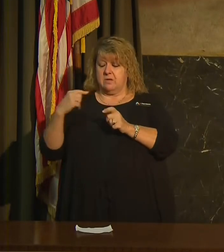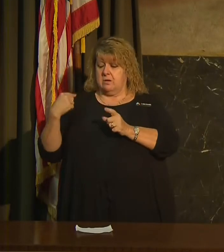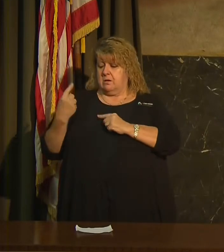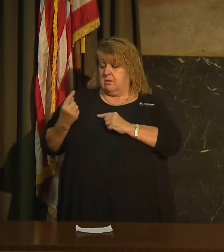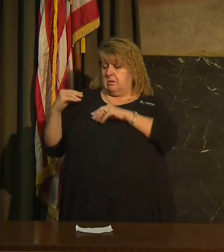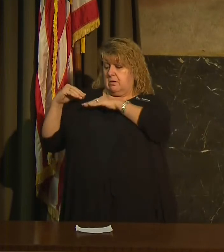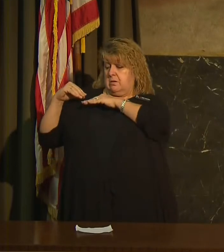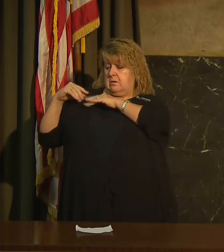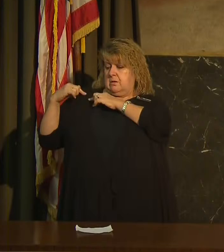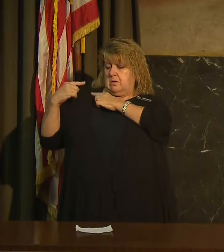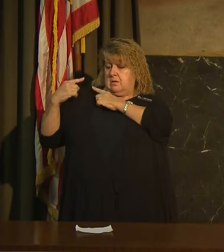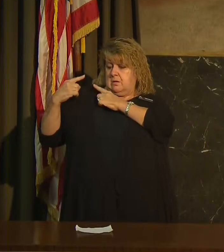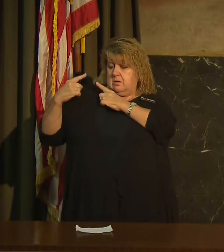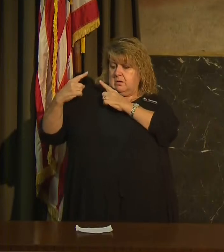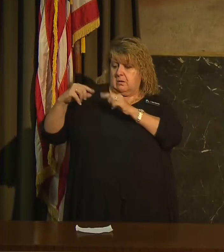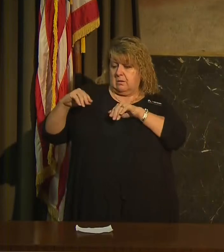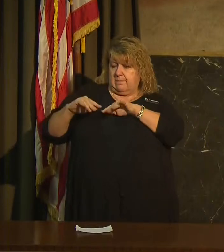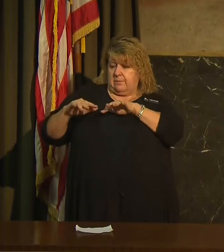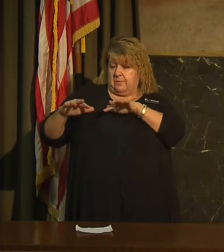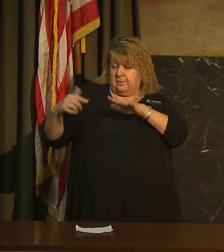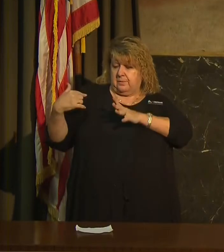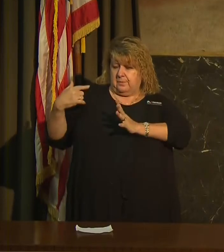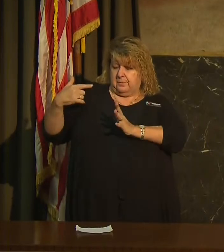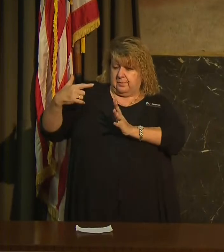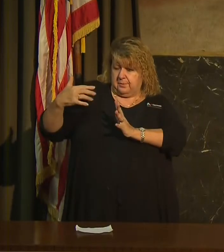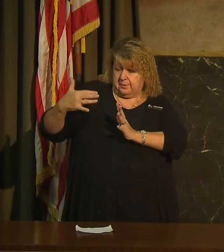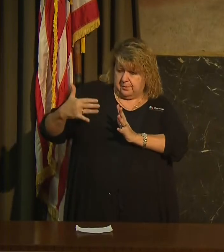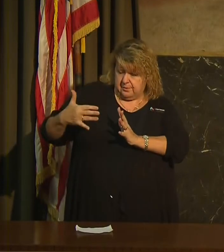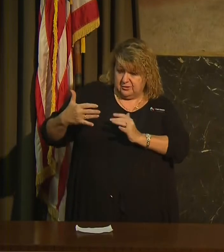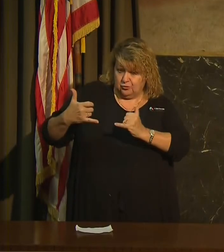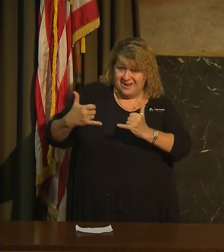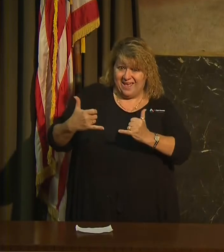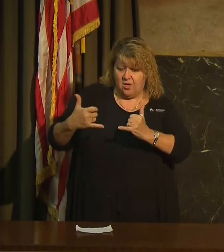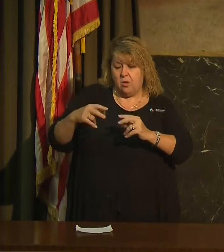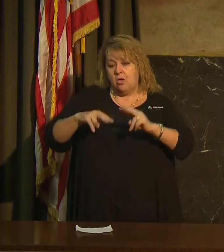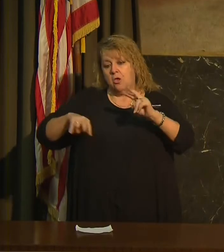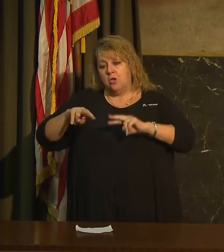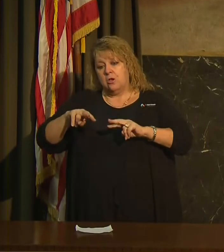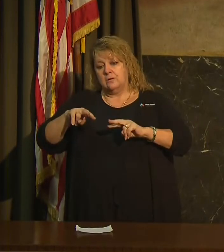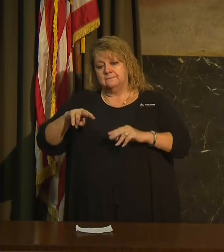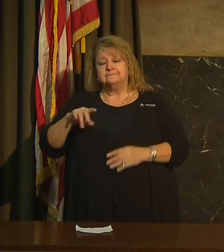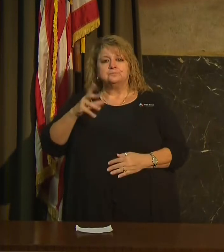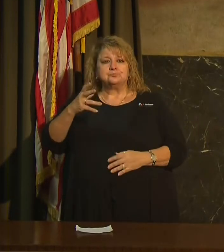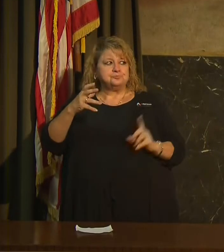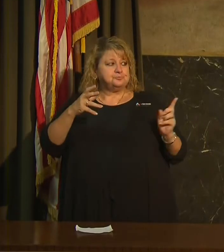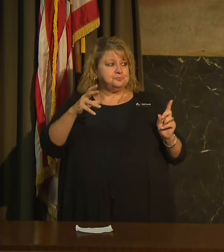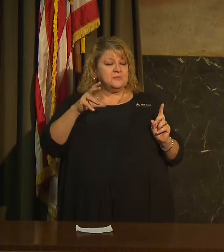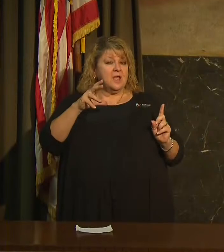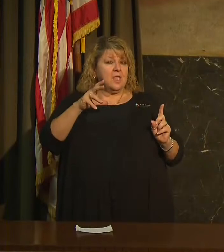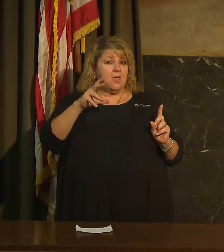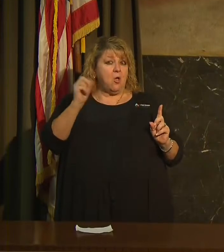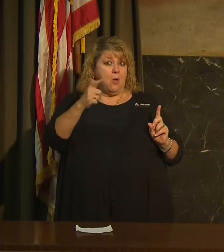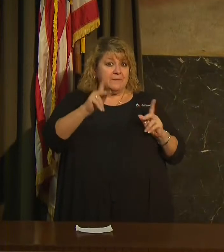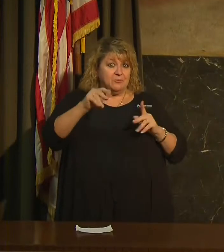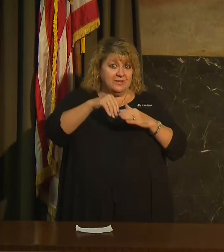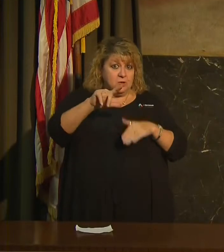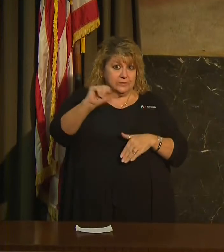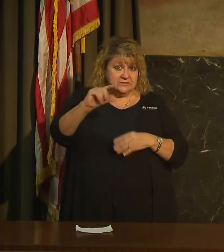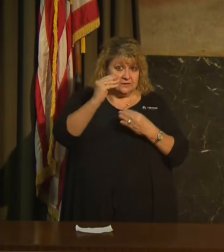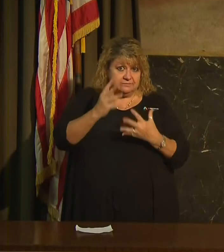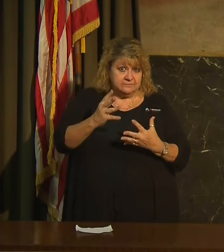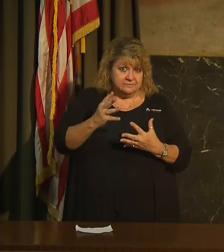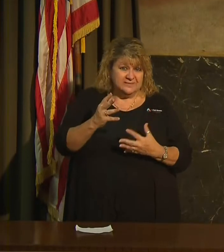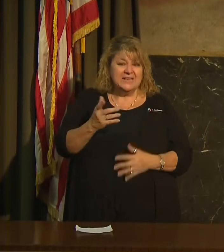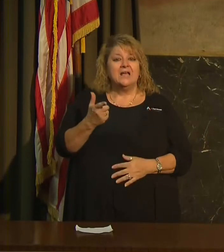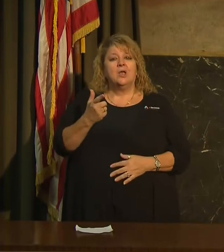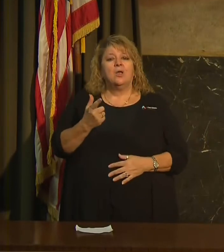Dr. Canner showed it to me, and I wanted to relate it to the public, all the people of Louisiana, that if it's a